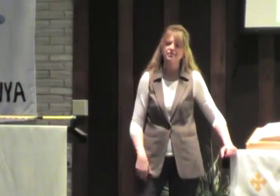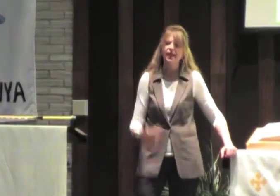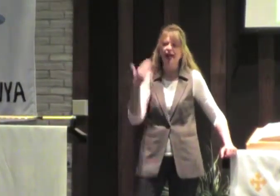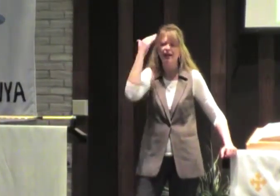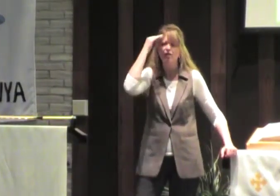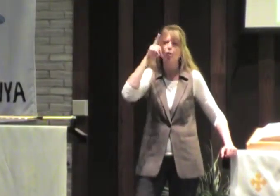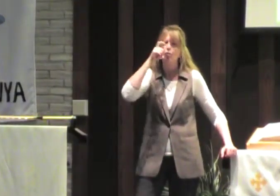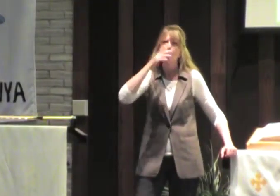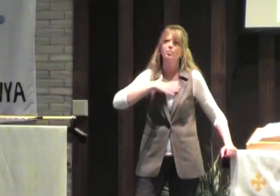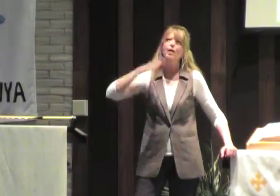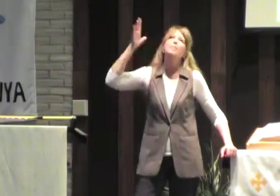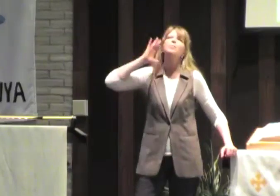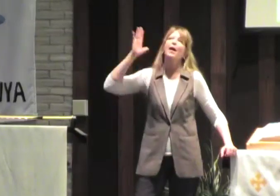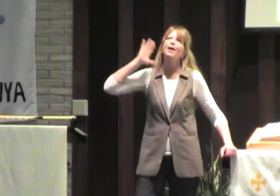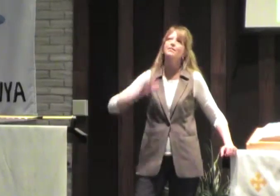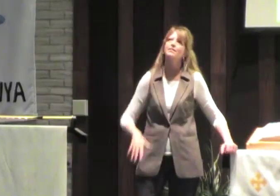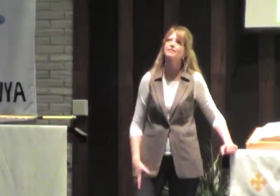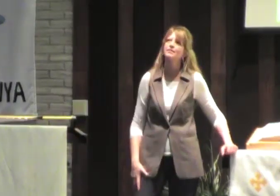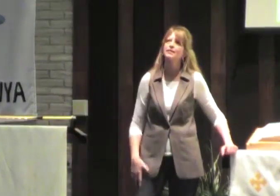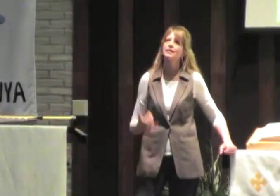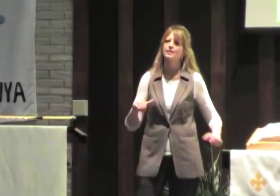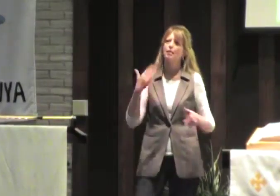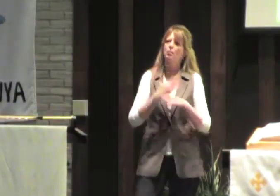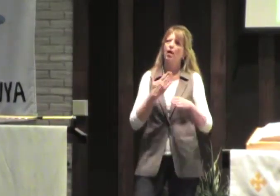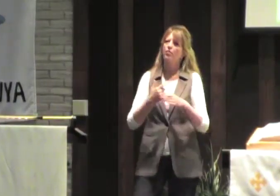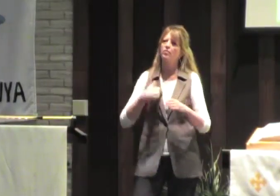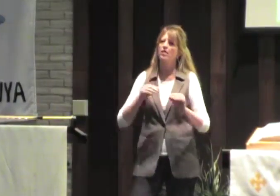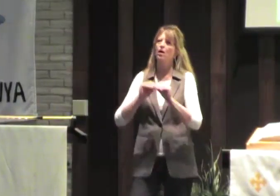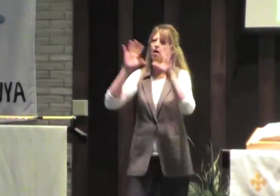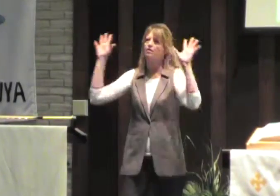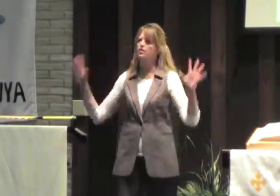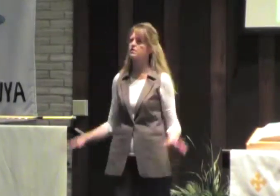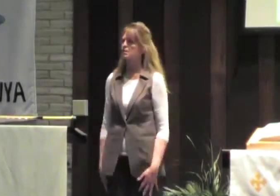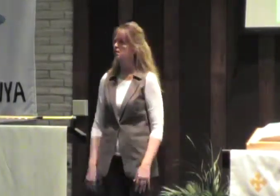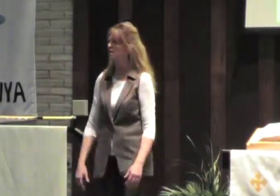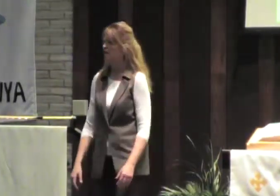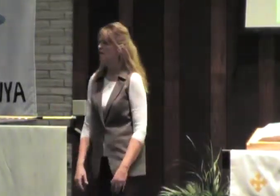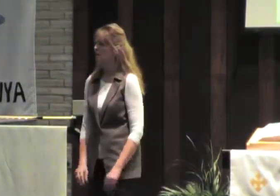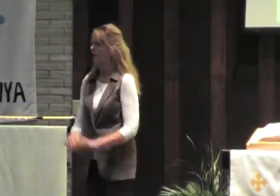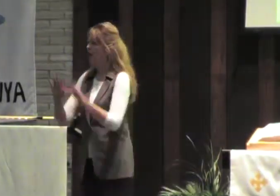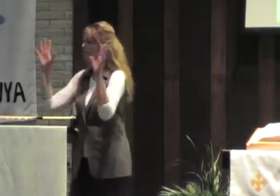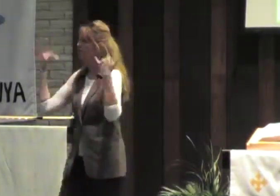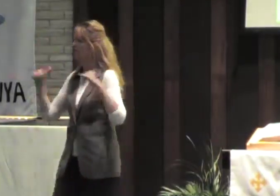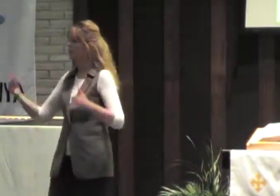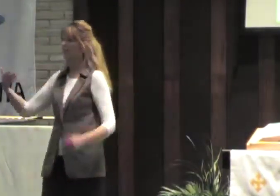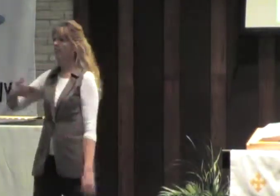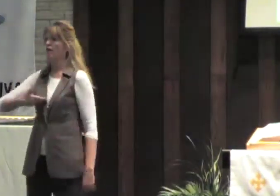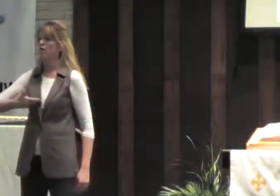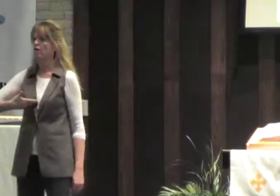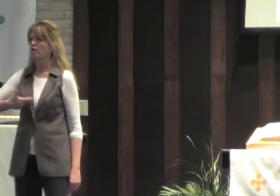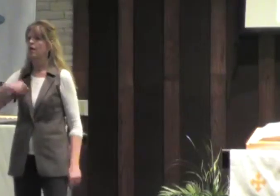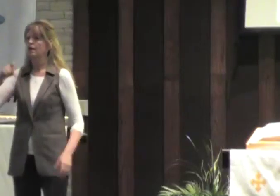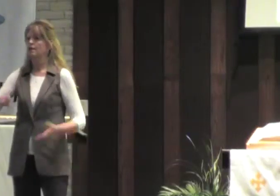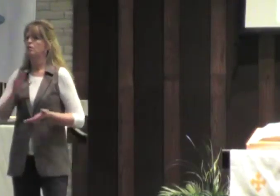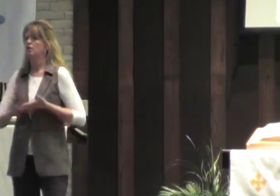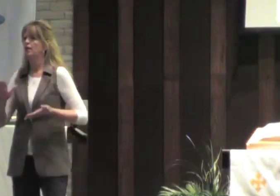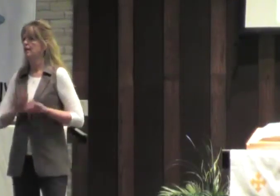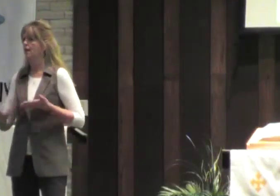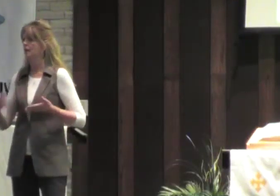him. I know who it is in my past. And it's still bothering me. It's obvious. It's obvious. It's still there. And I need